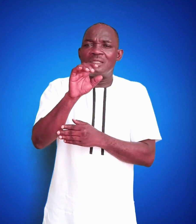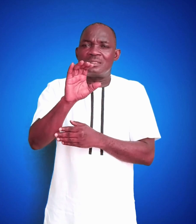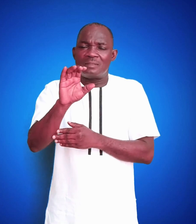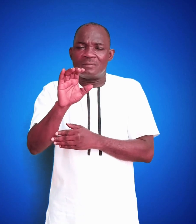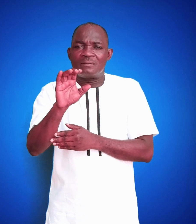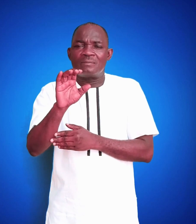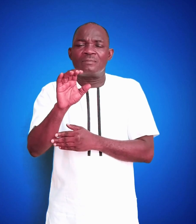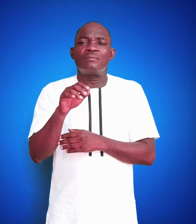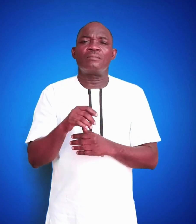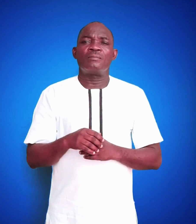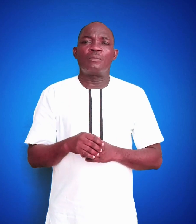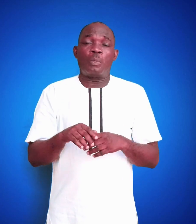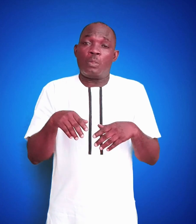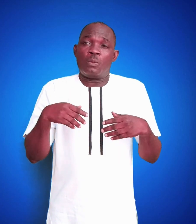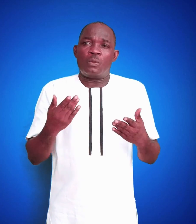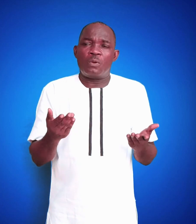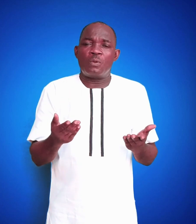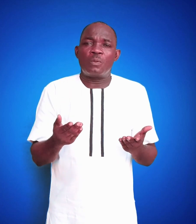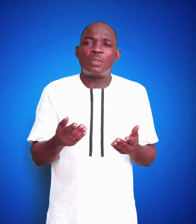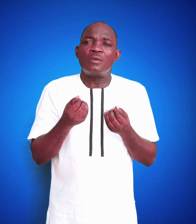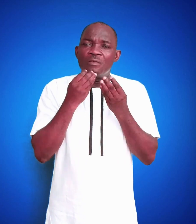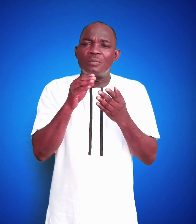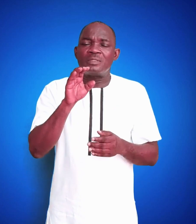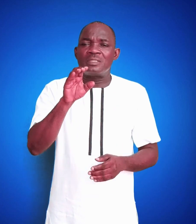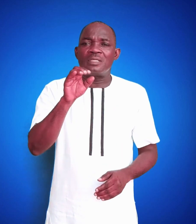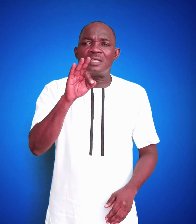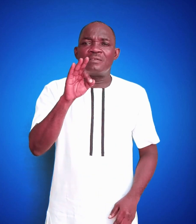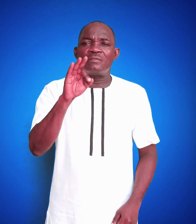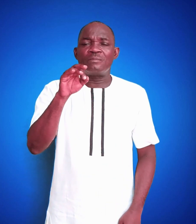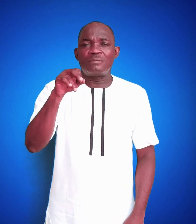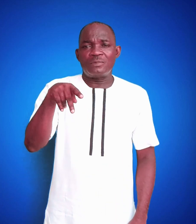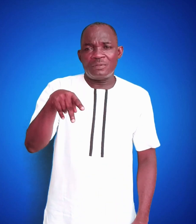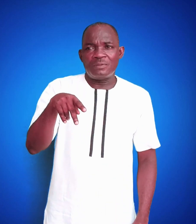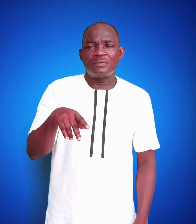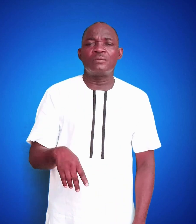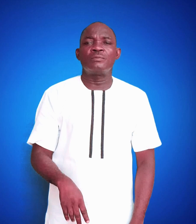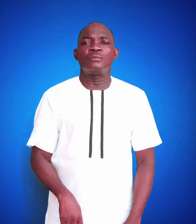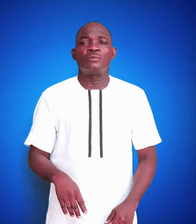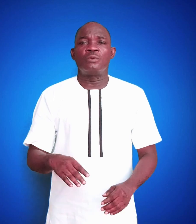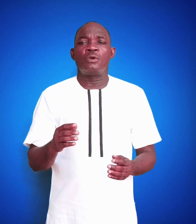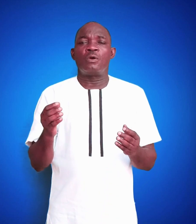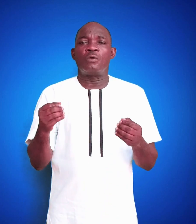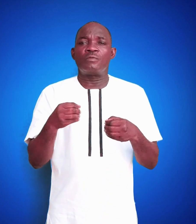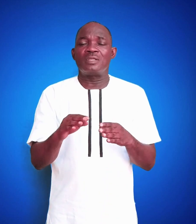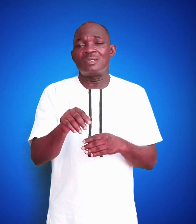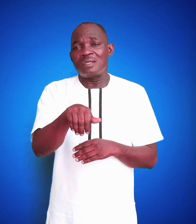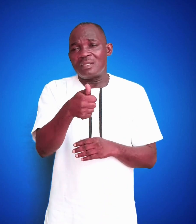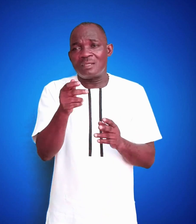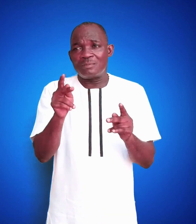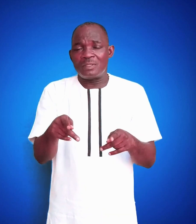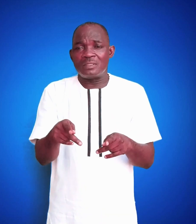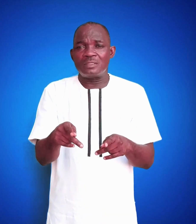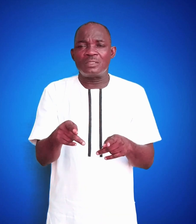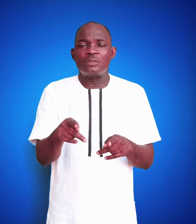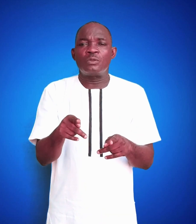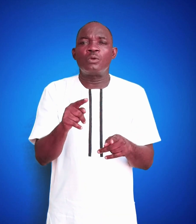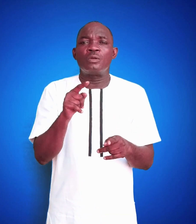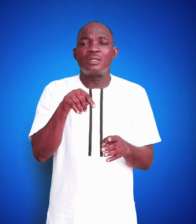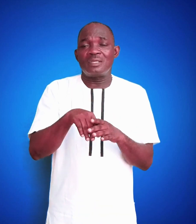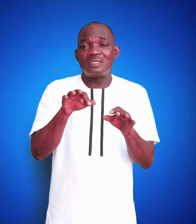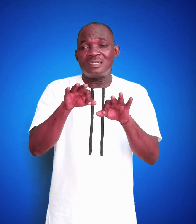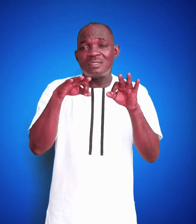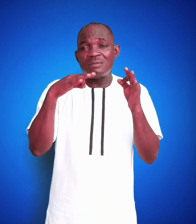CLIC or CFP of another person in